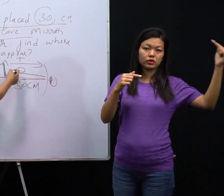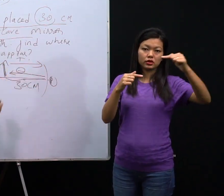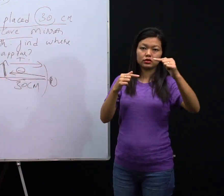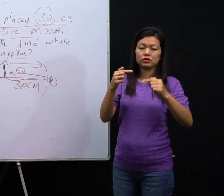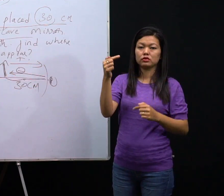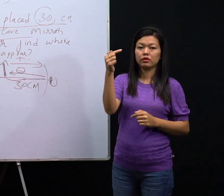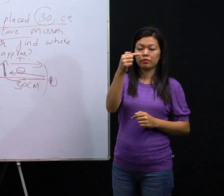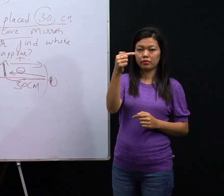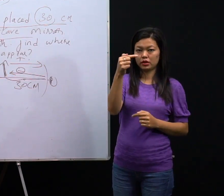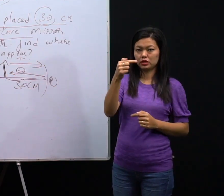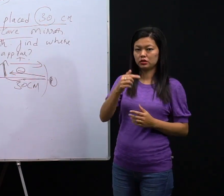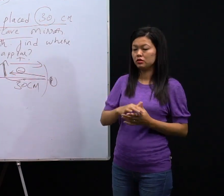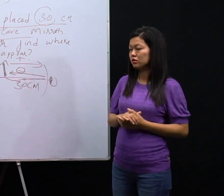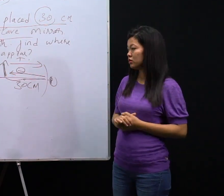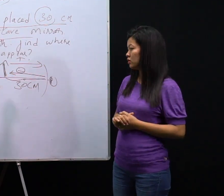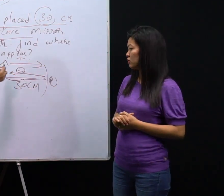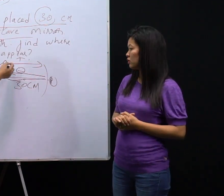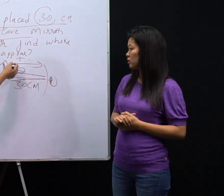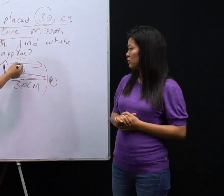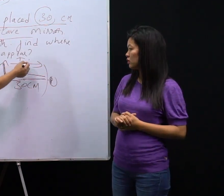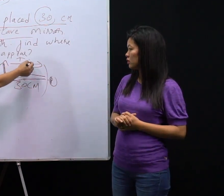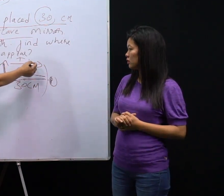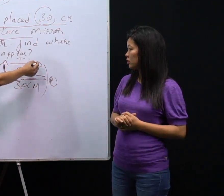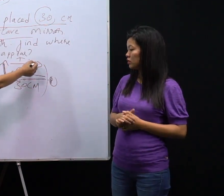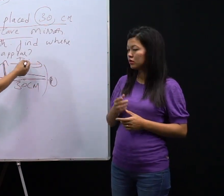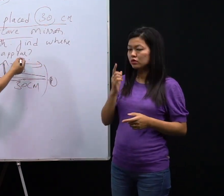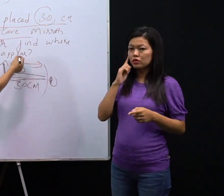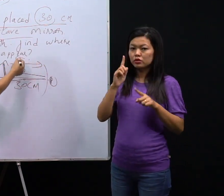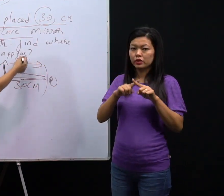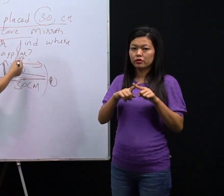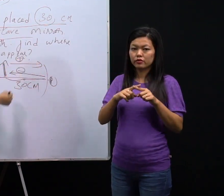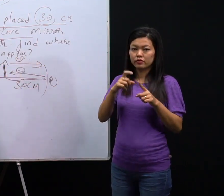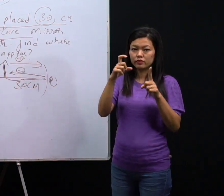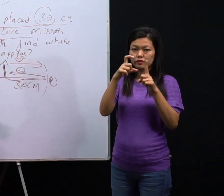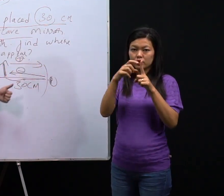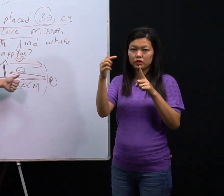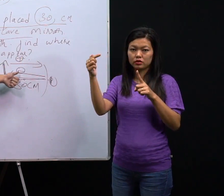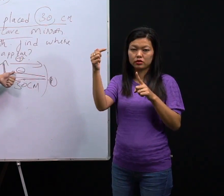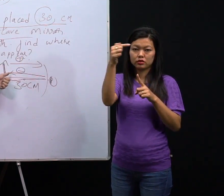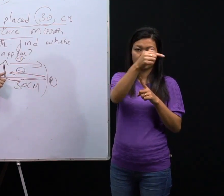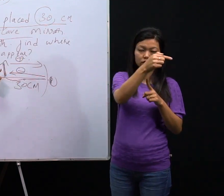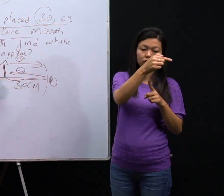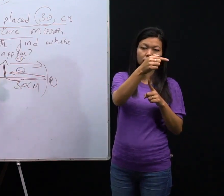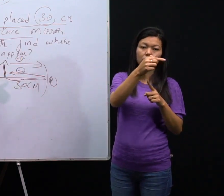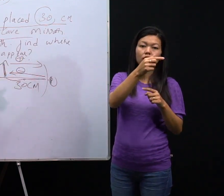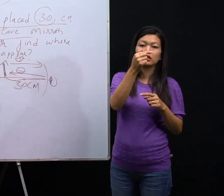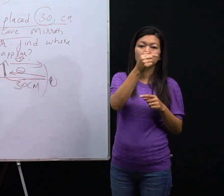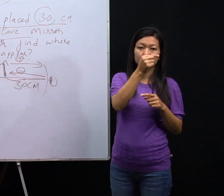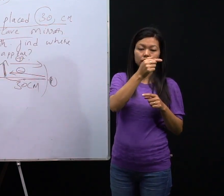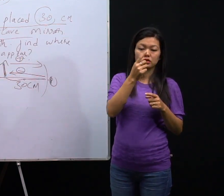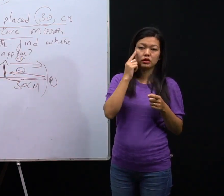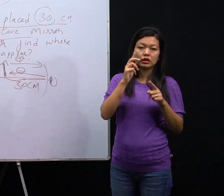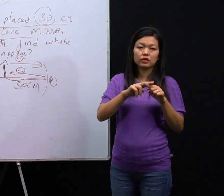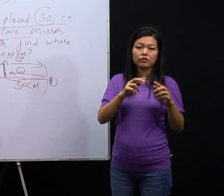minus, right? So if it's going towards the right side, would be plus, but if it comes towards the left side, means it